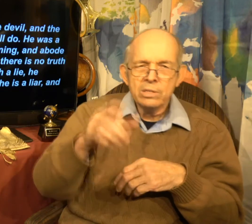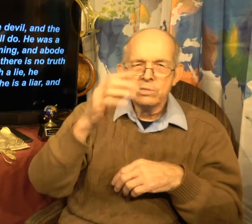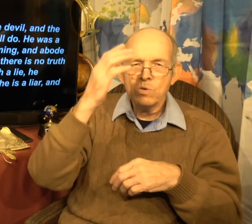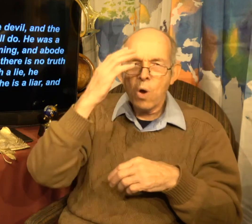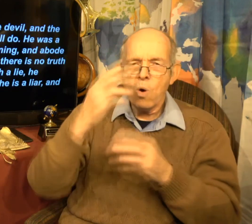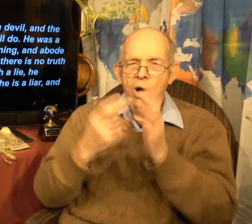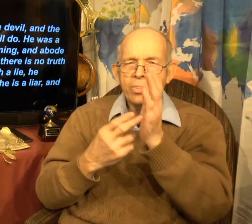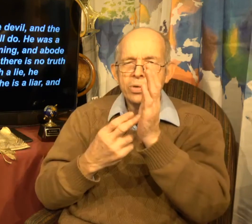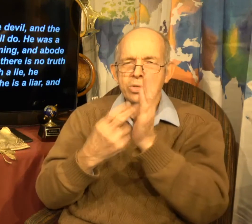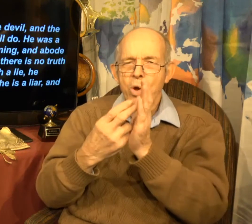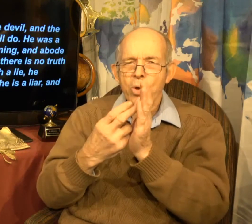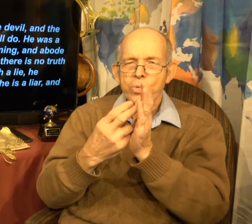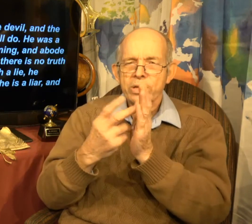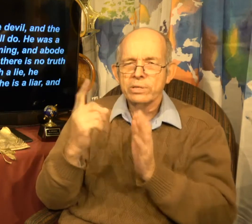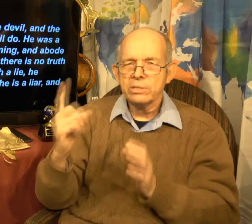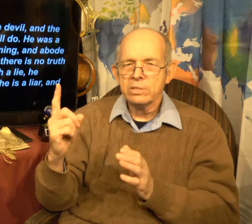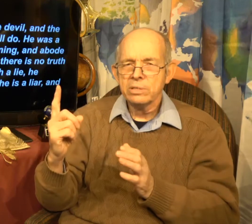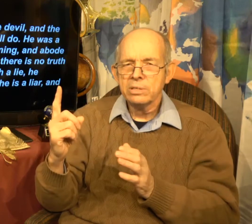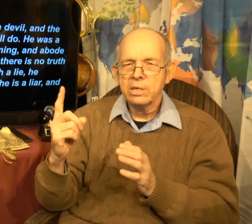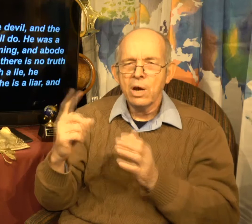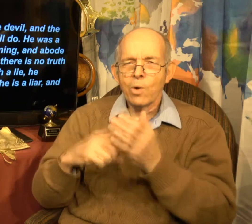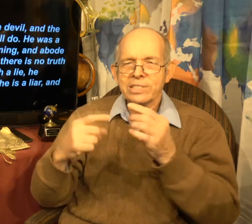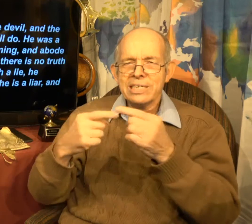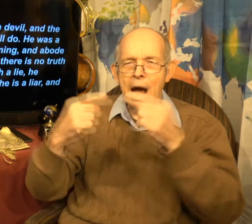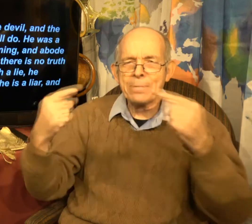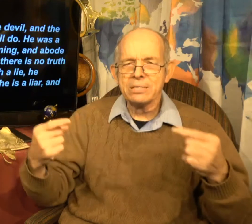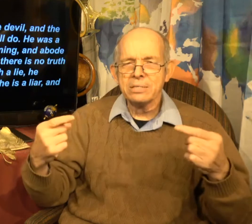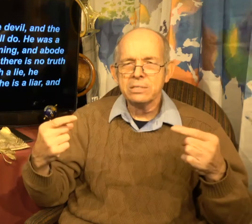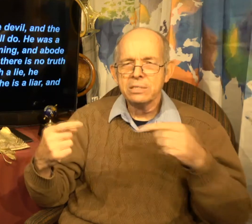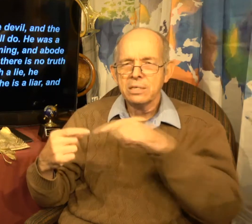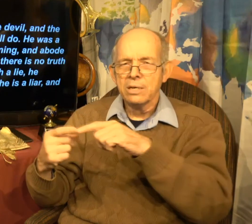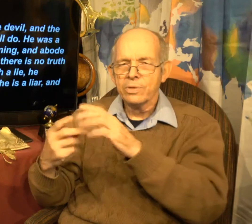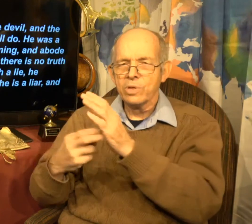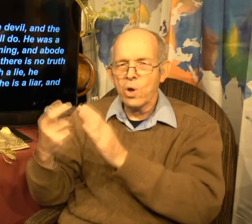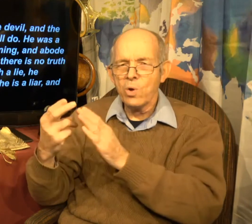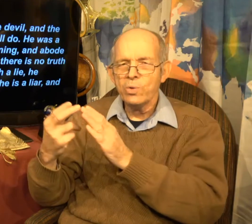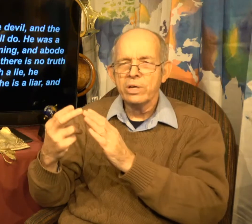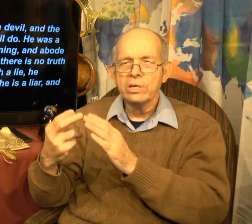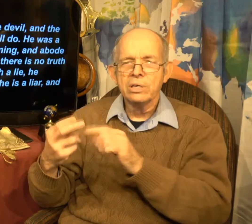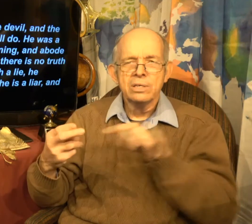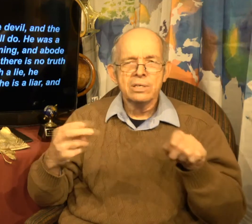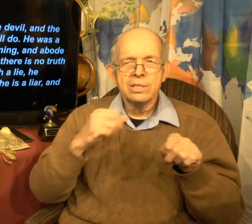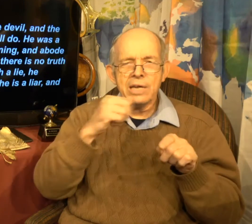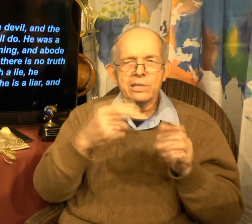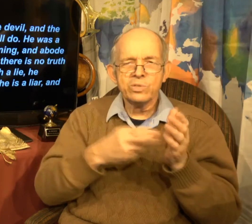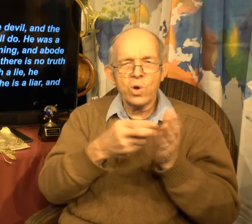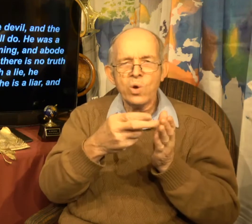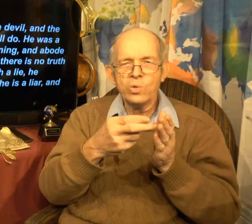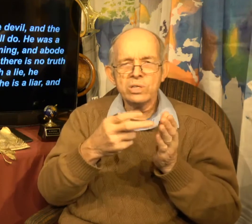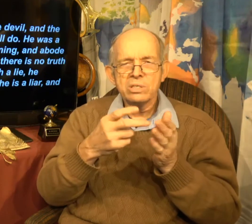You know the truth. What's the obvious? The truth? Not truth?